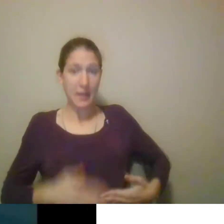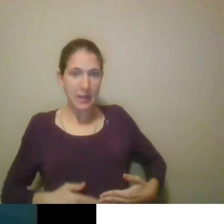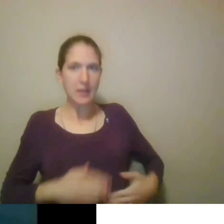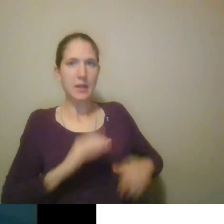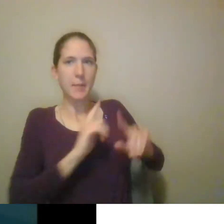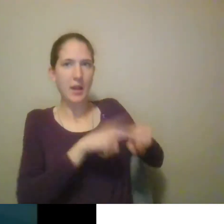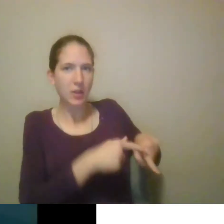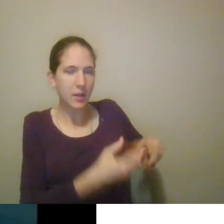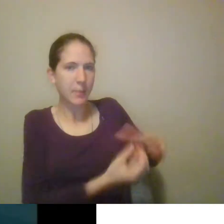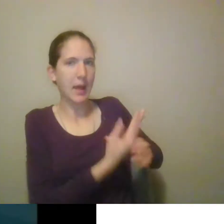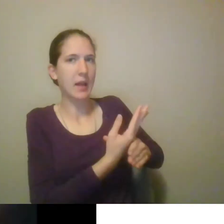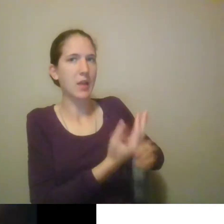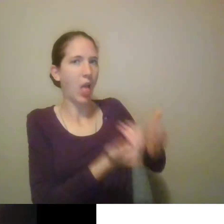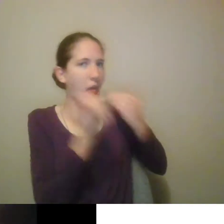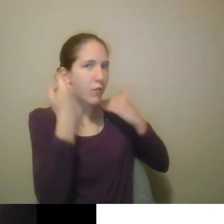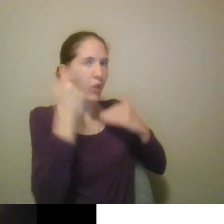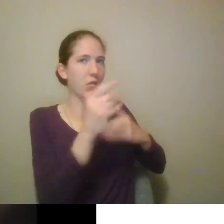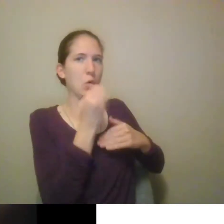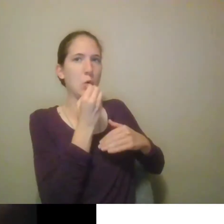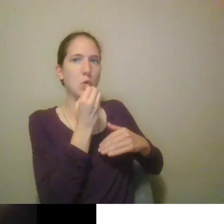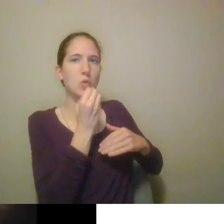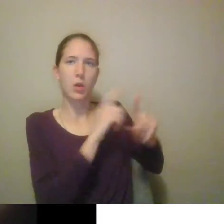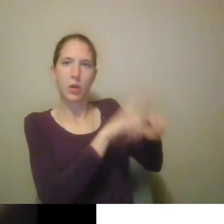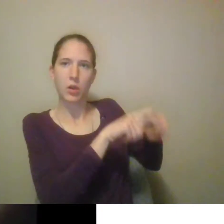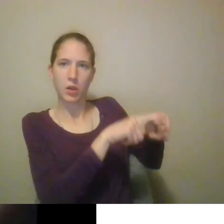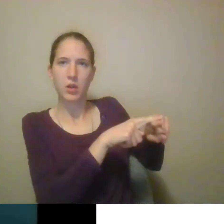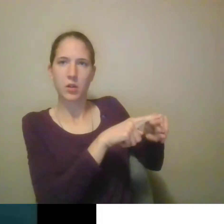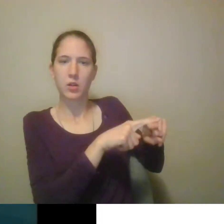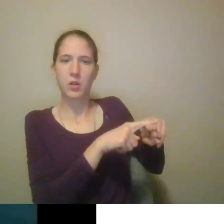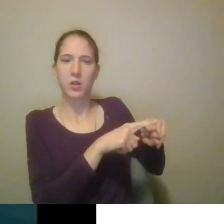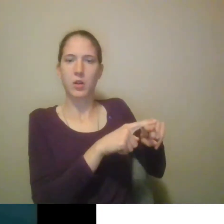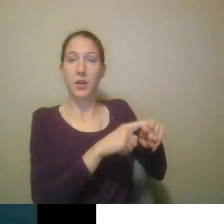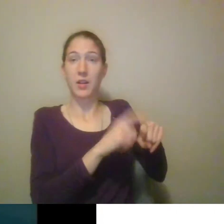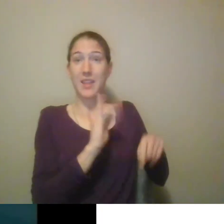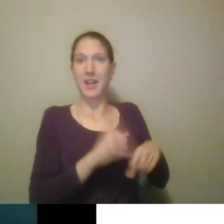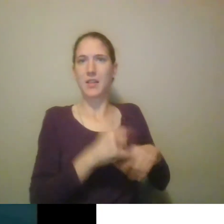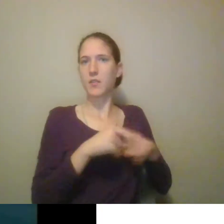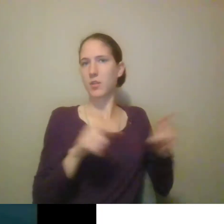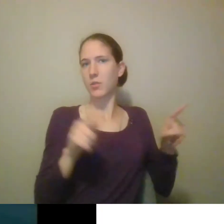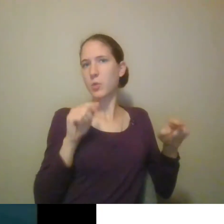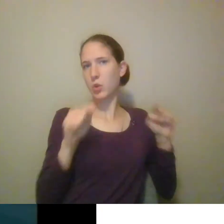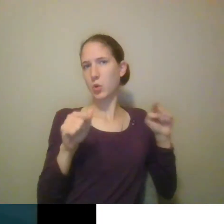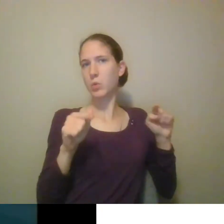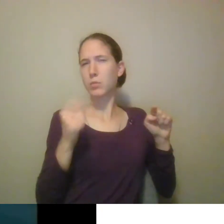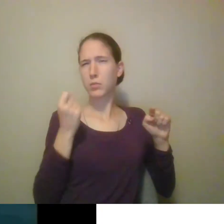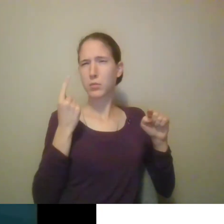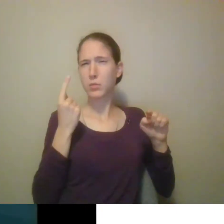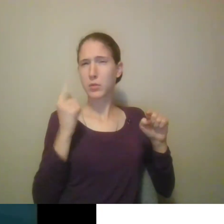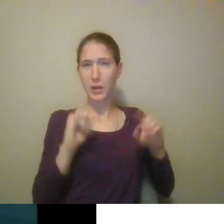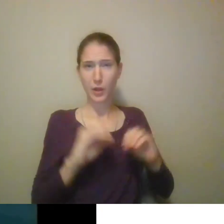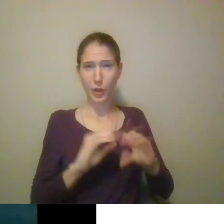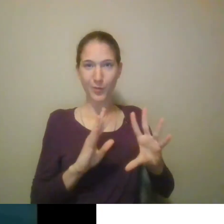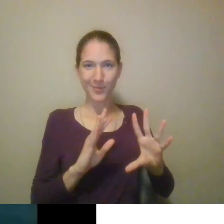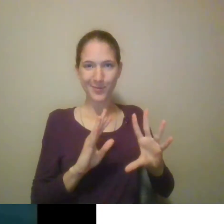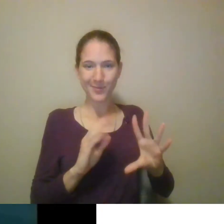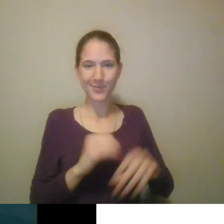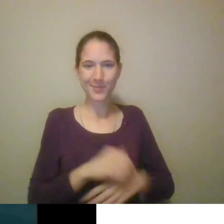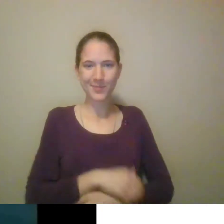plants. Okay, that's what makes what makes the big difference. Okay, is that clear now?